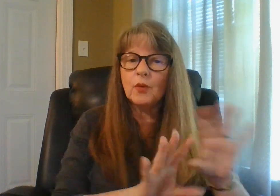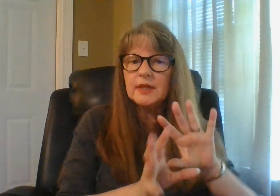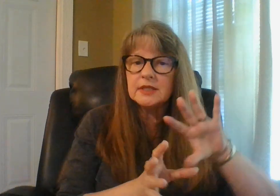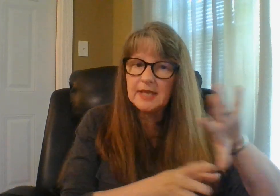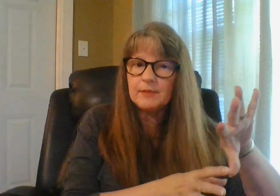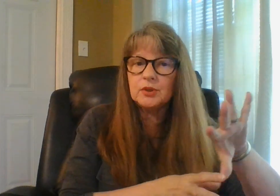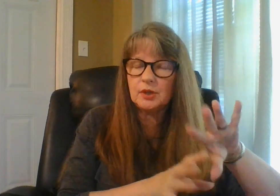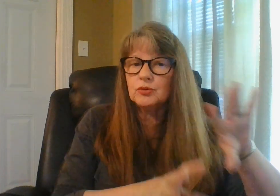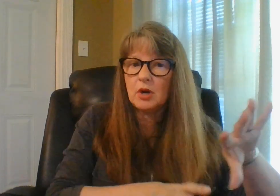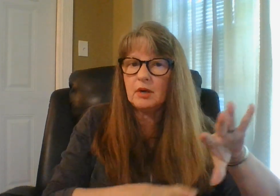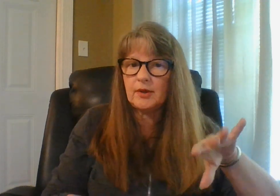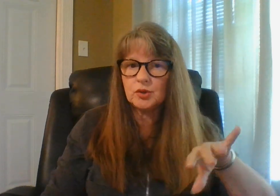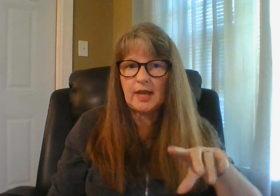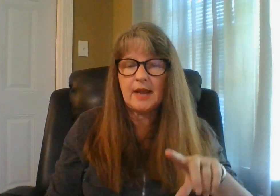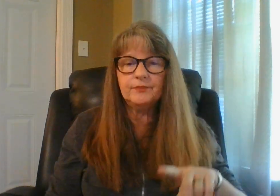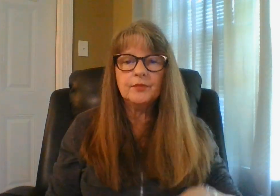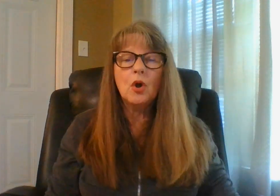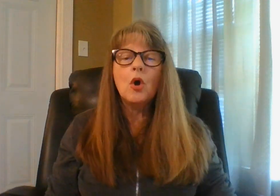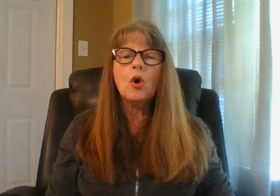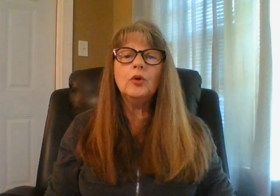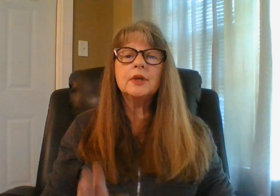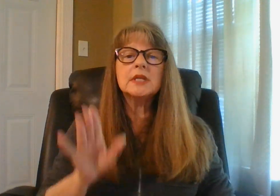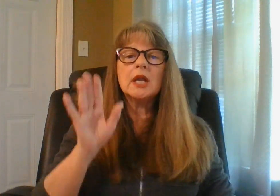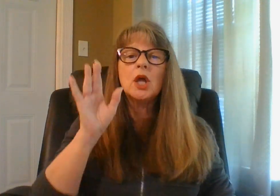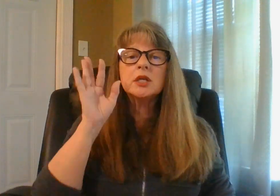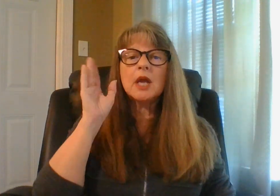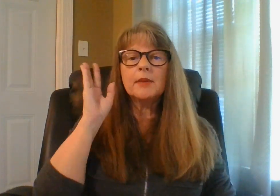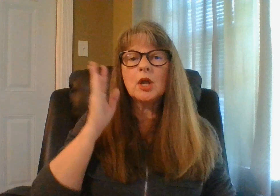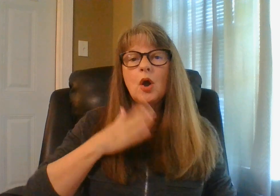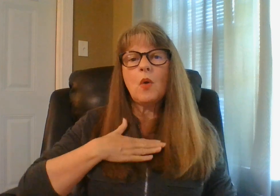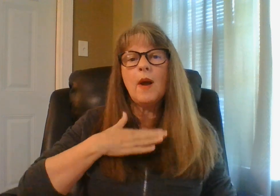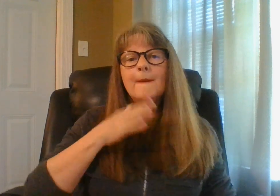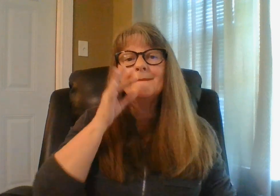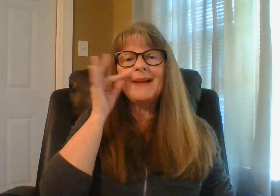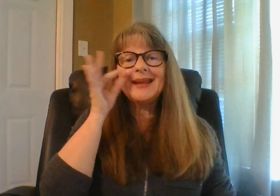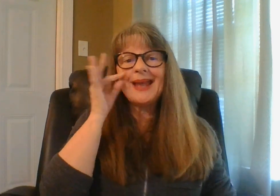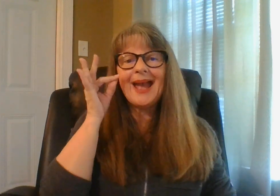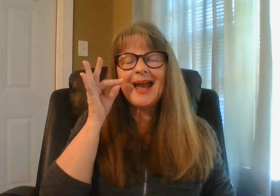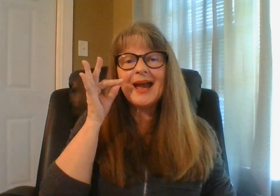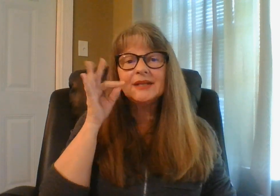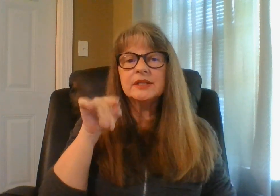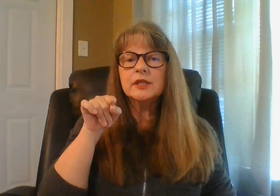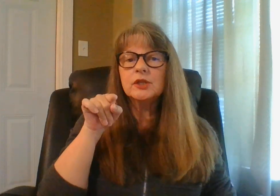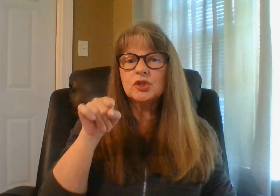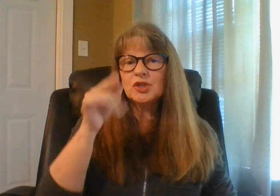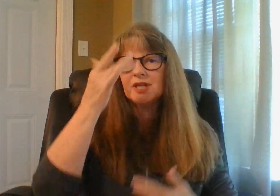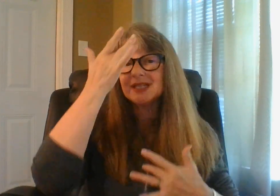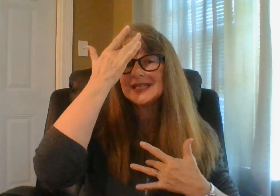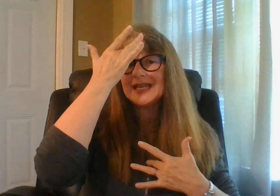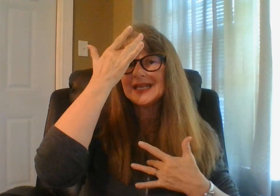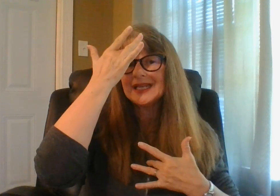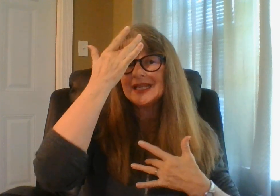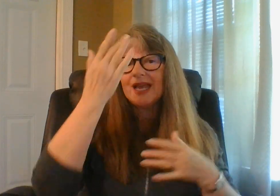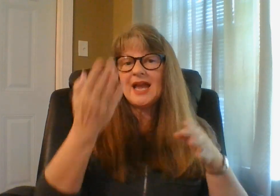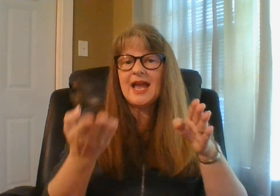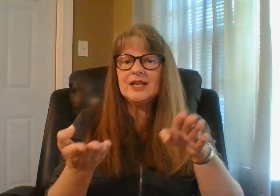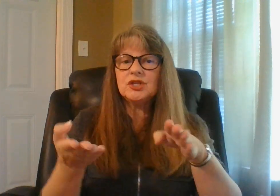already established that you're talking about your cat. Or you could say, a long time ago, my cat, she got sick and